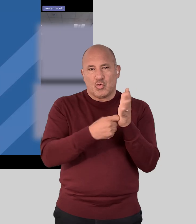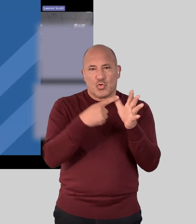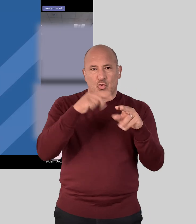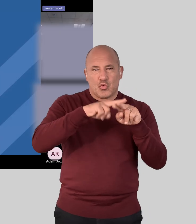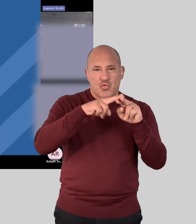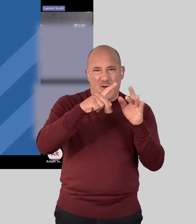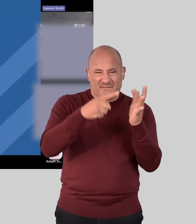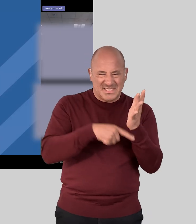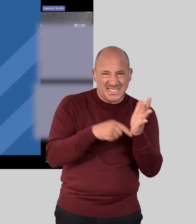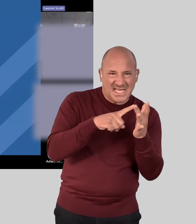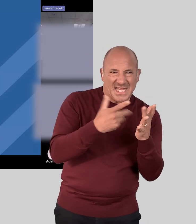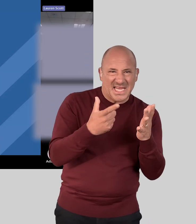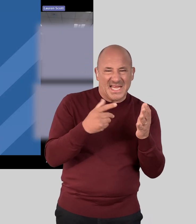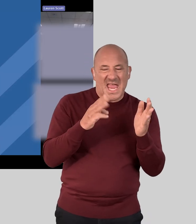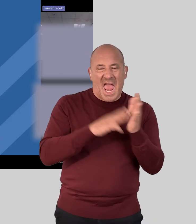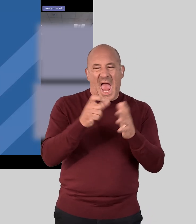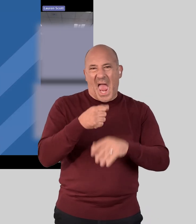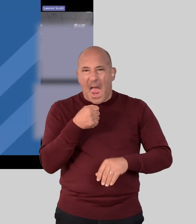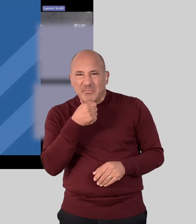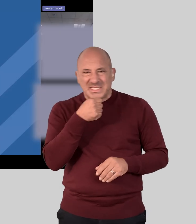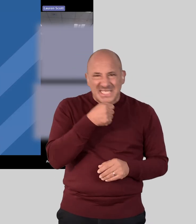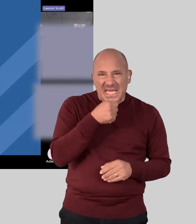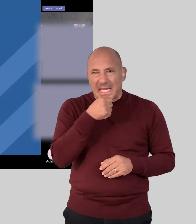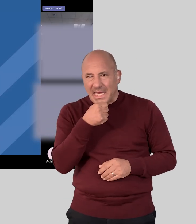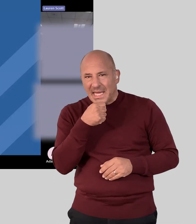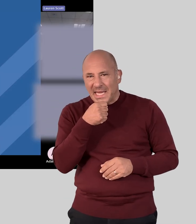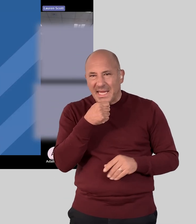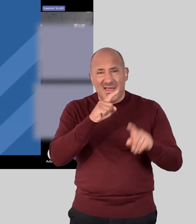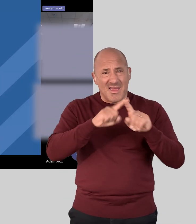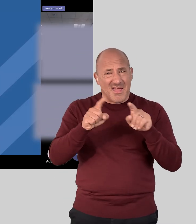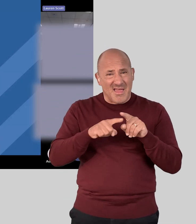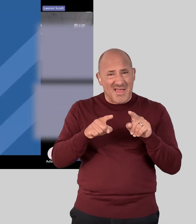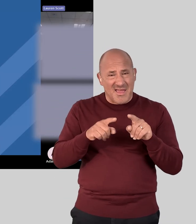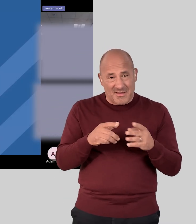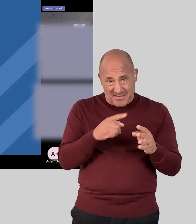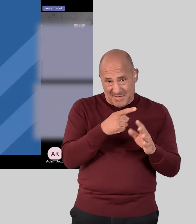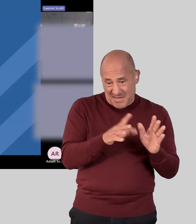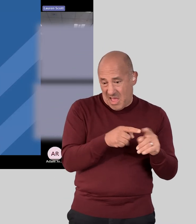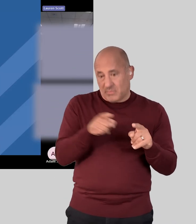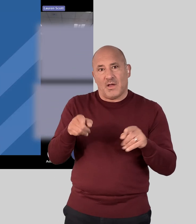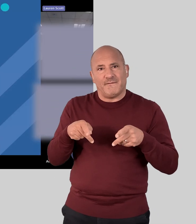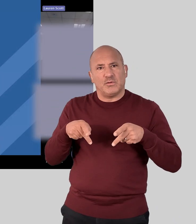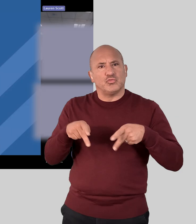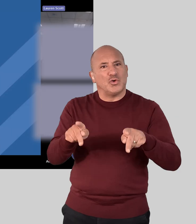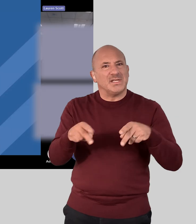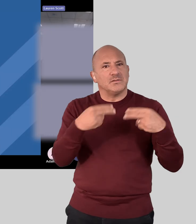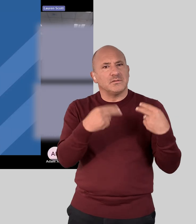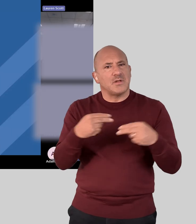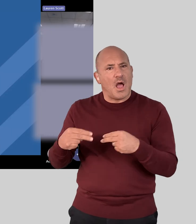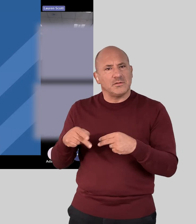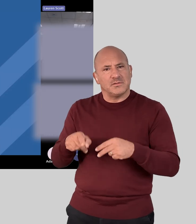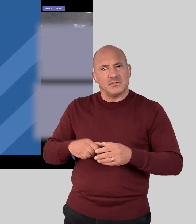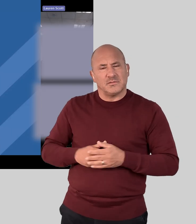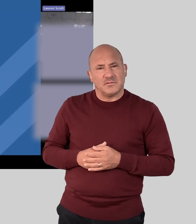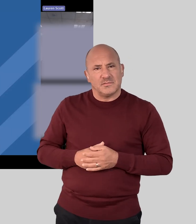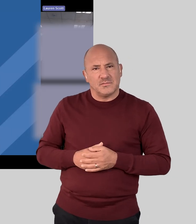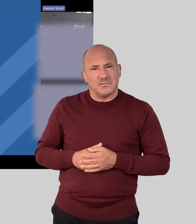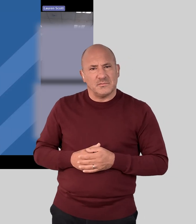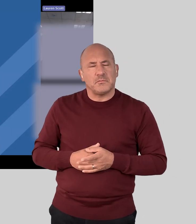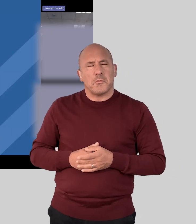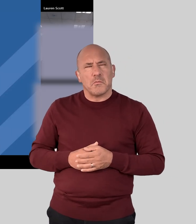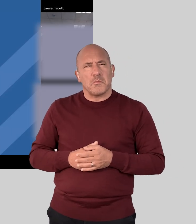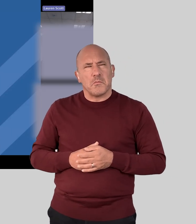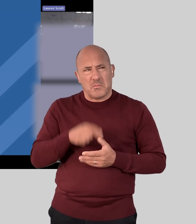a bit of a broader idea of the music, the graffiti, MCing, and so on. And then there's street